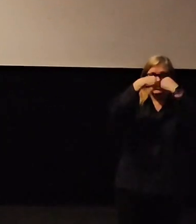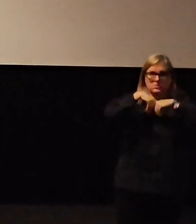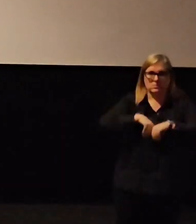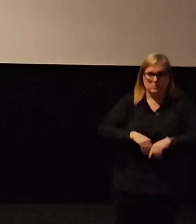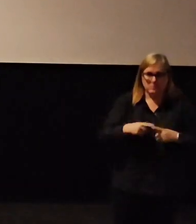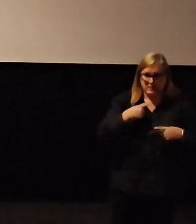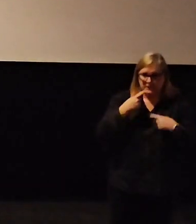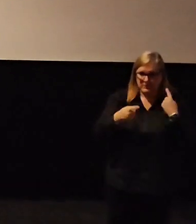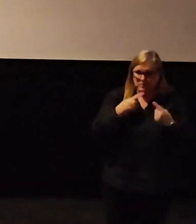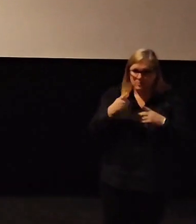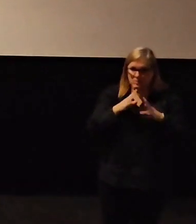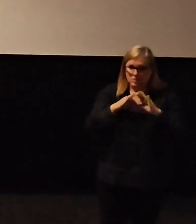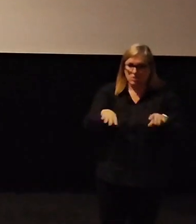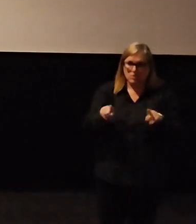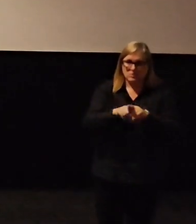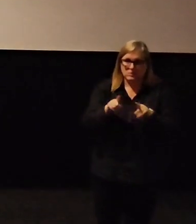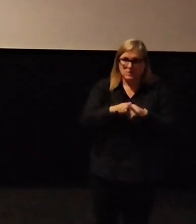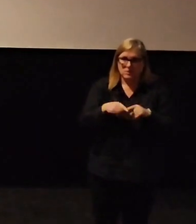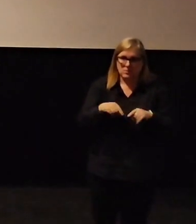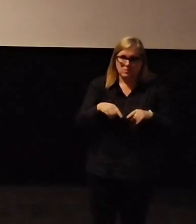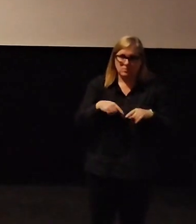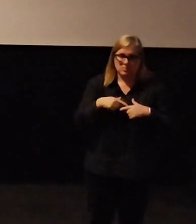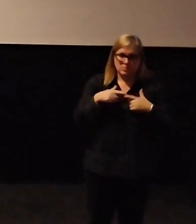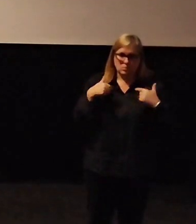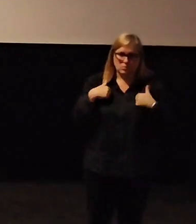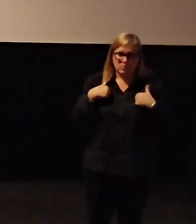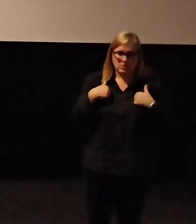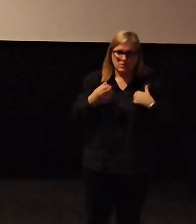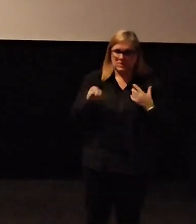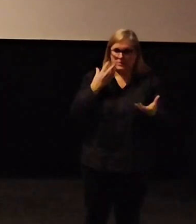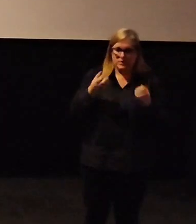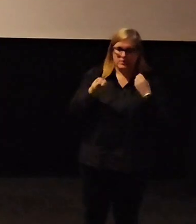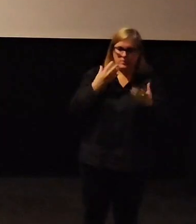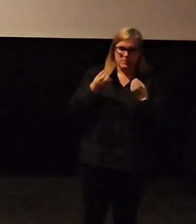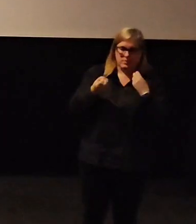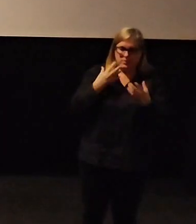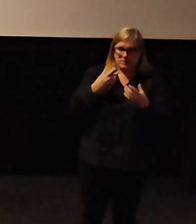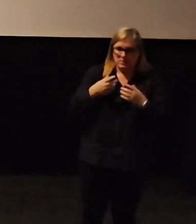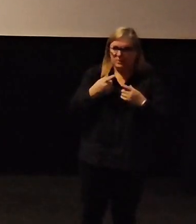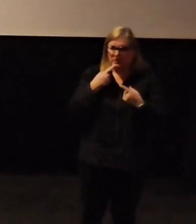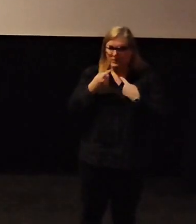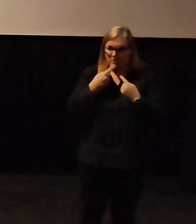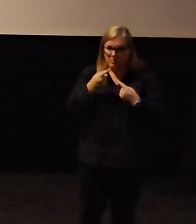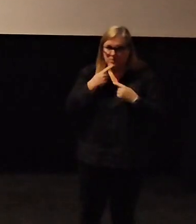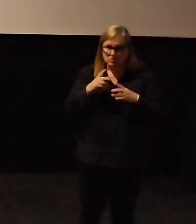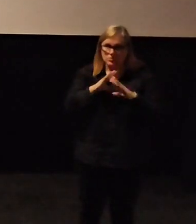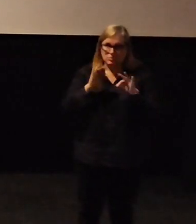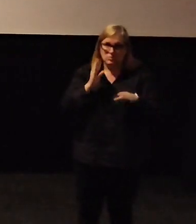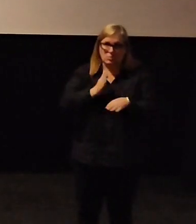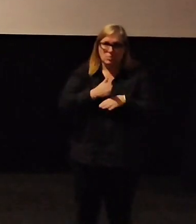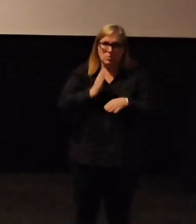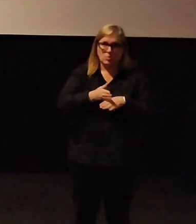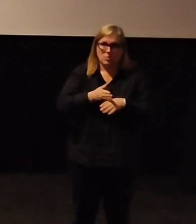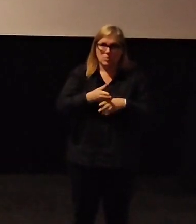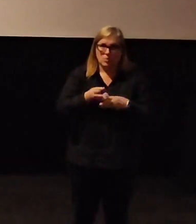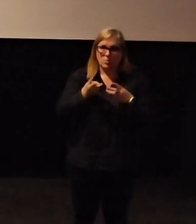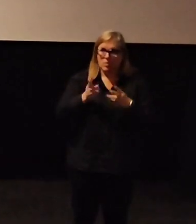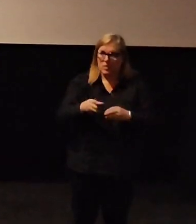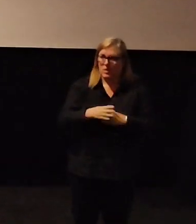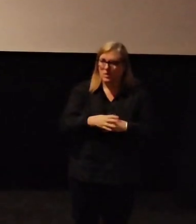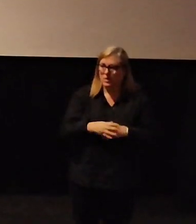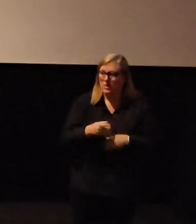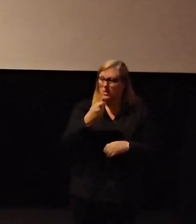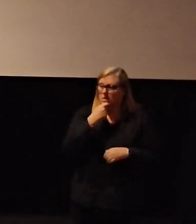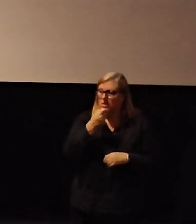think that we are repositories of information that are perhaps an inefficient way of working together. And I'll just give one little note